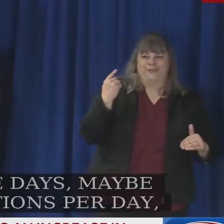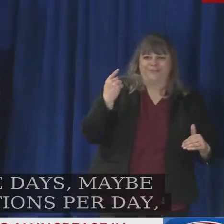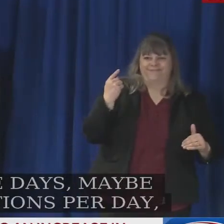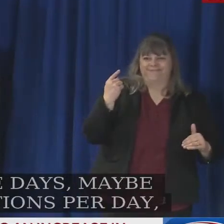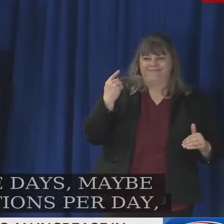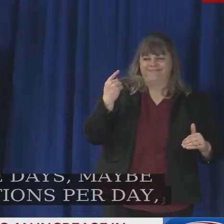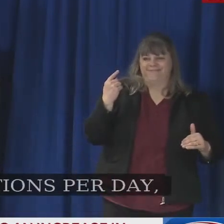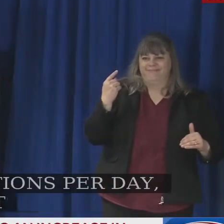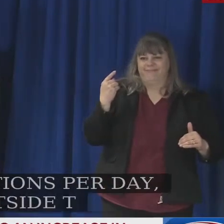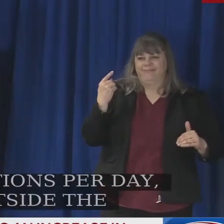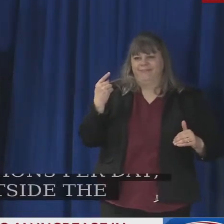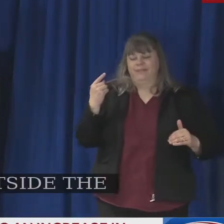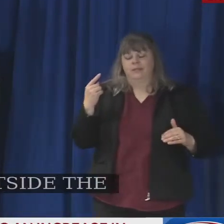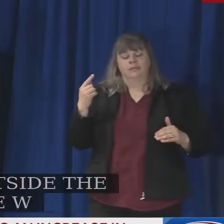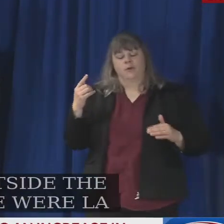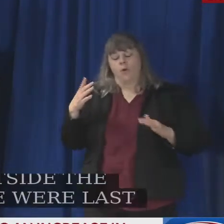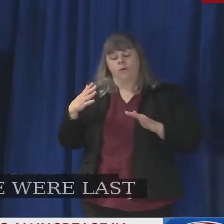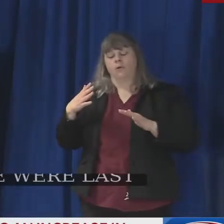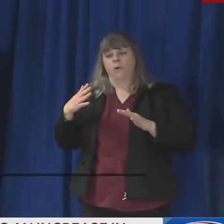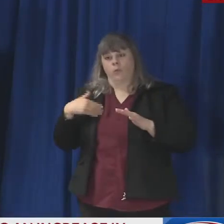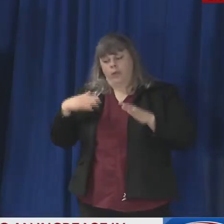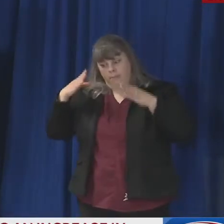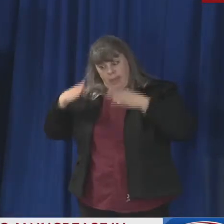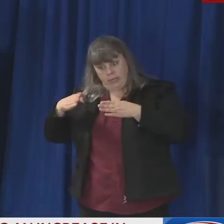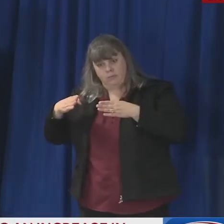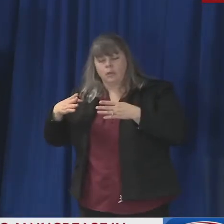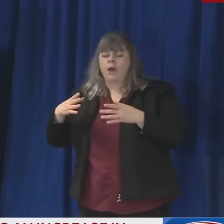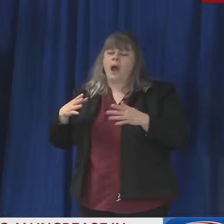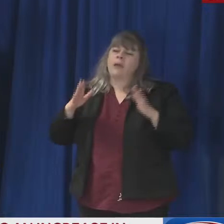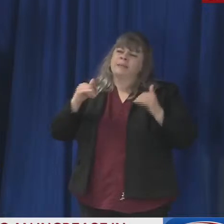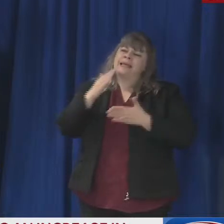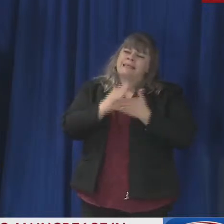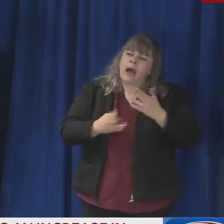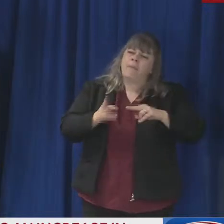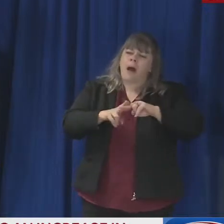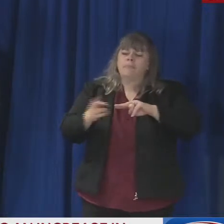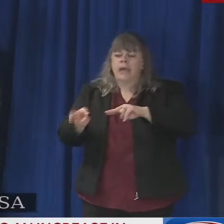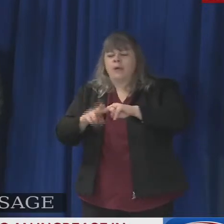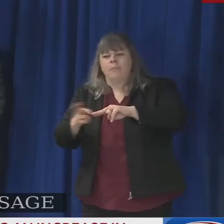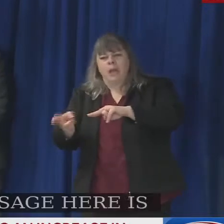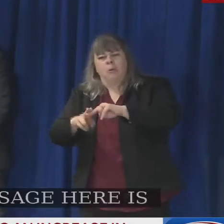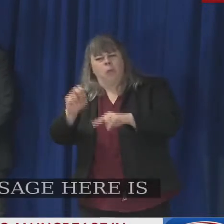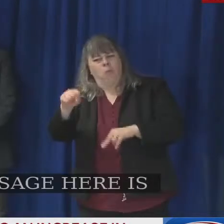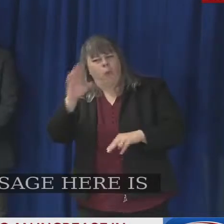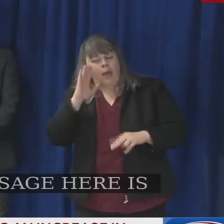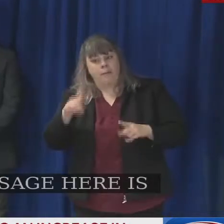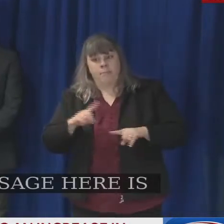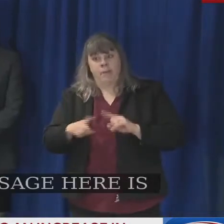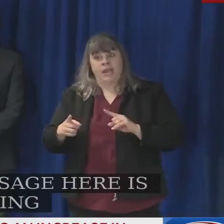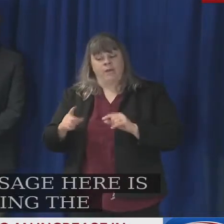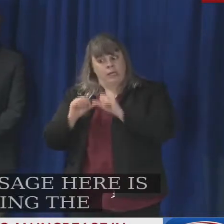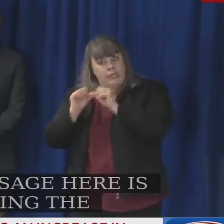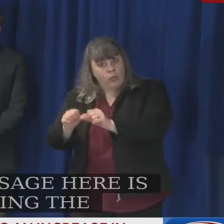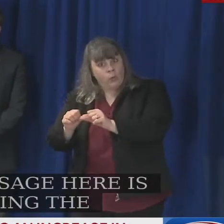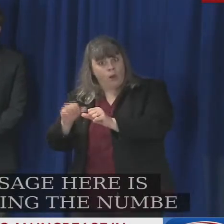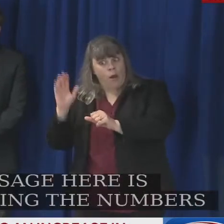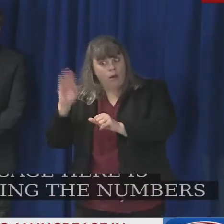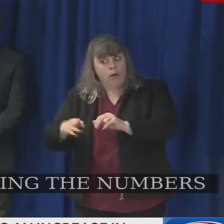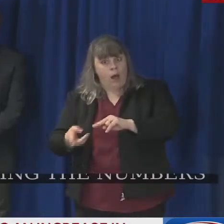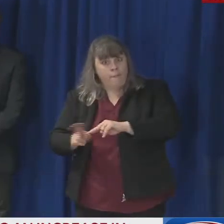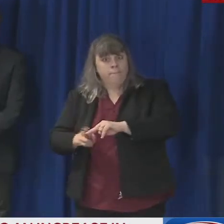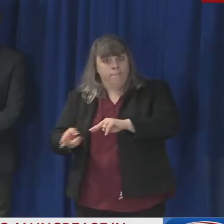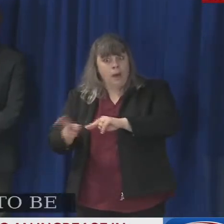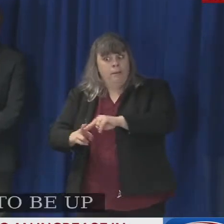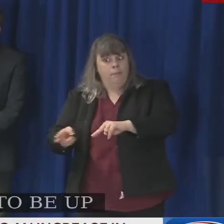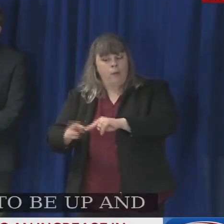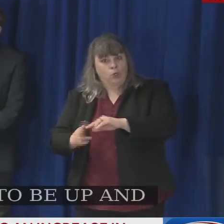here is we're watching the numbers very closely. There's expected to be some ups and downs. But if the numbers go up or keep going up or stay, you